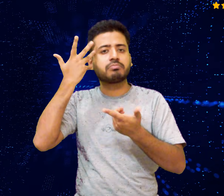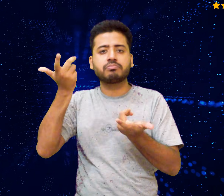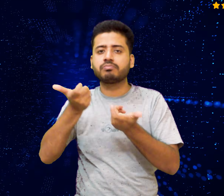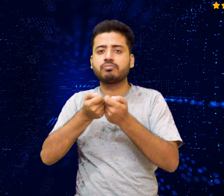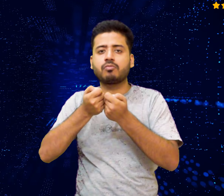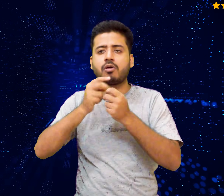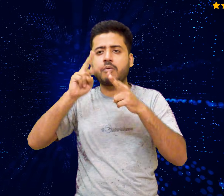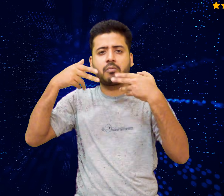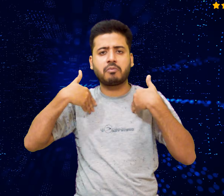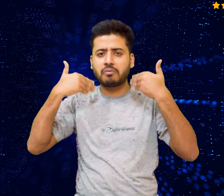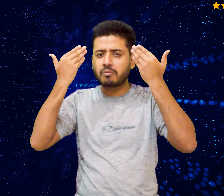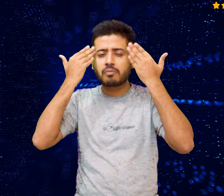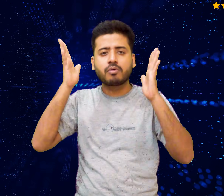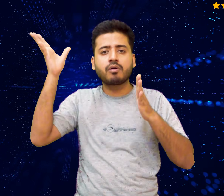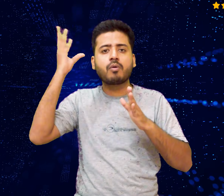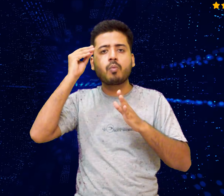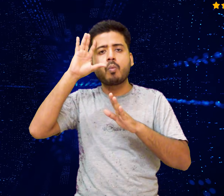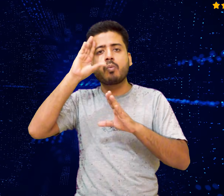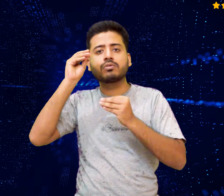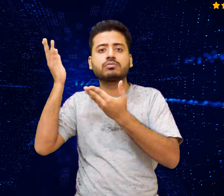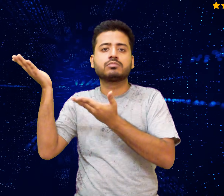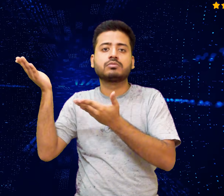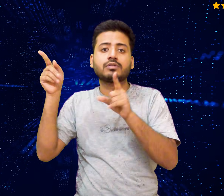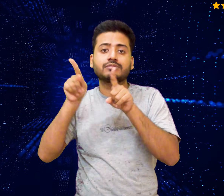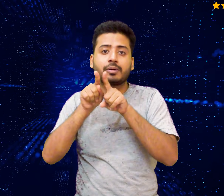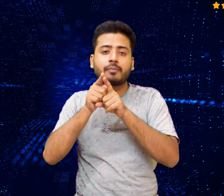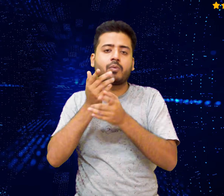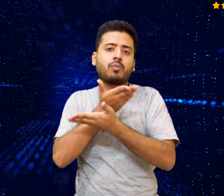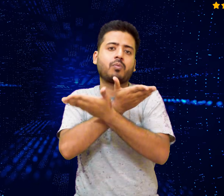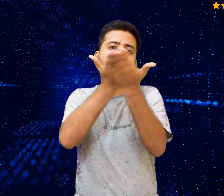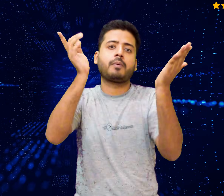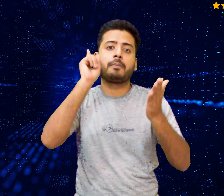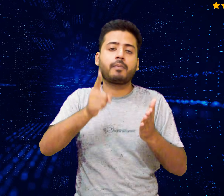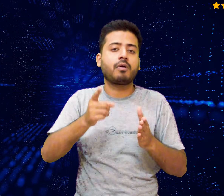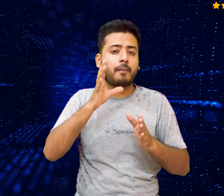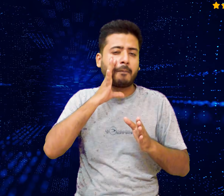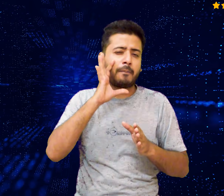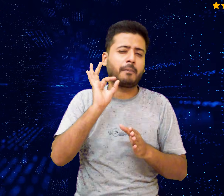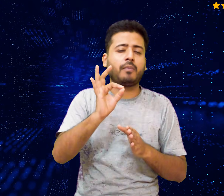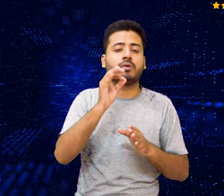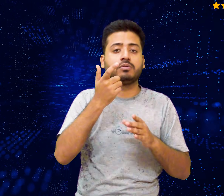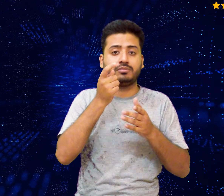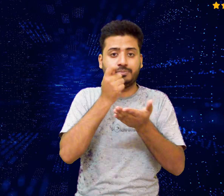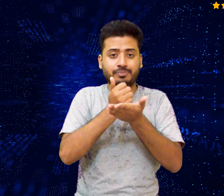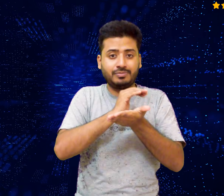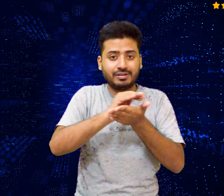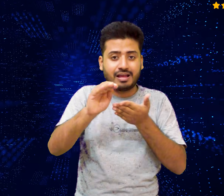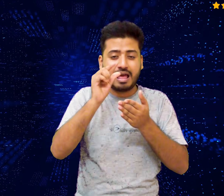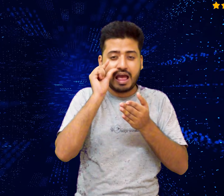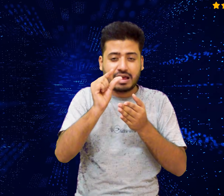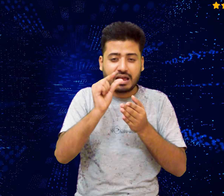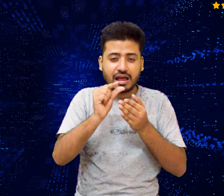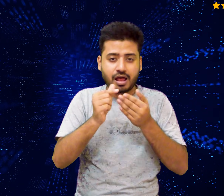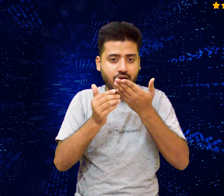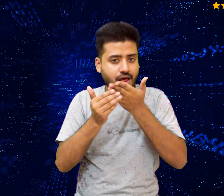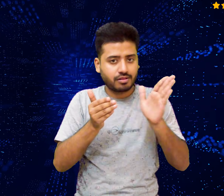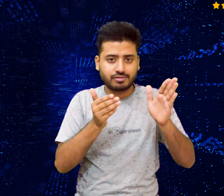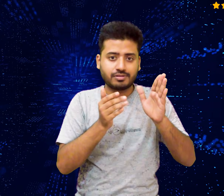an attacker may have changed your passwords after a successful SIM swap. Steps to protect your smartphone from SIM swapping. Use